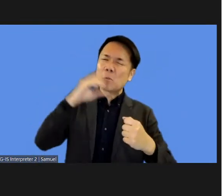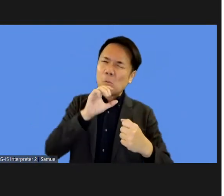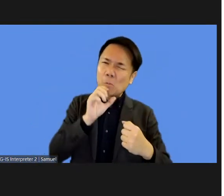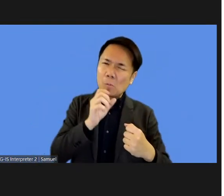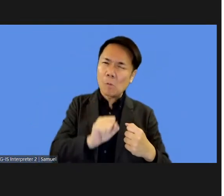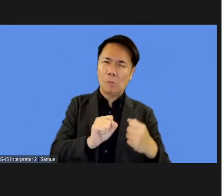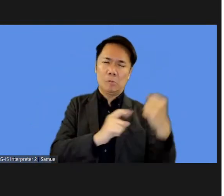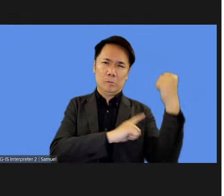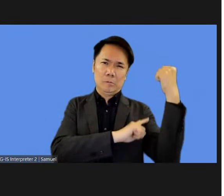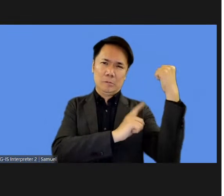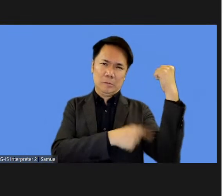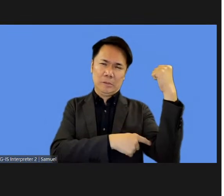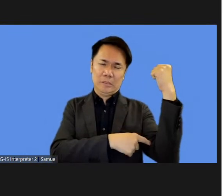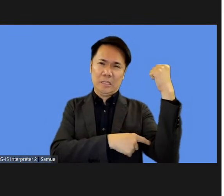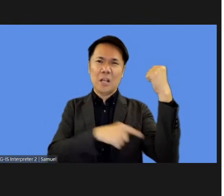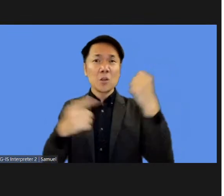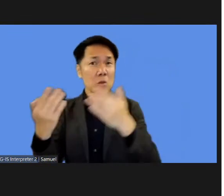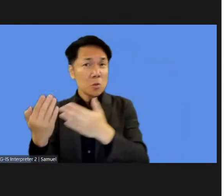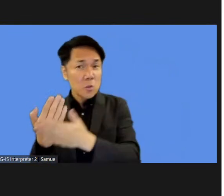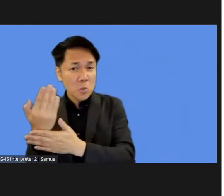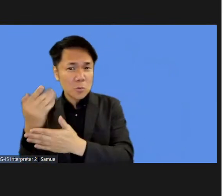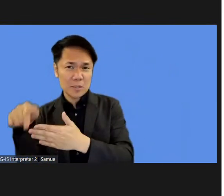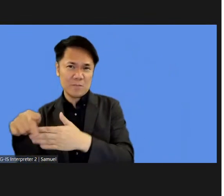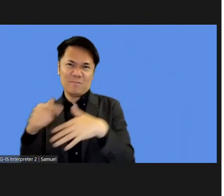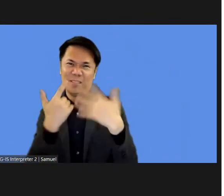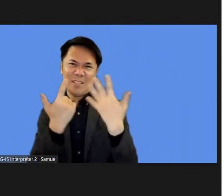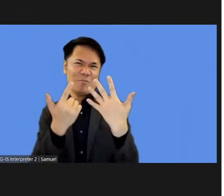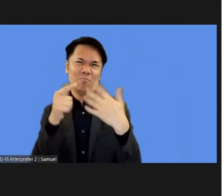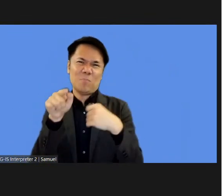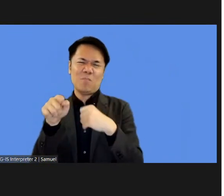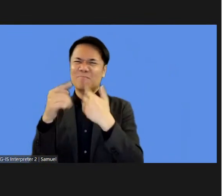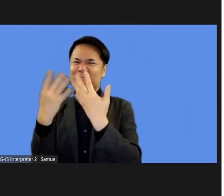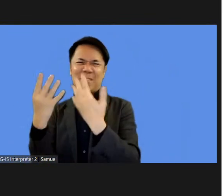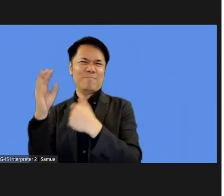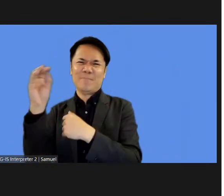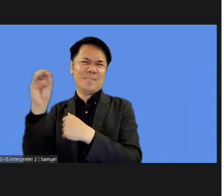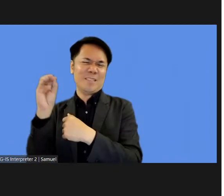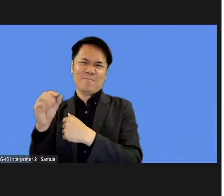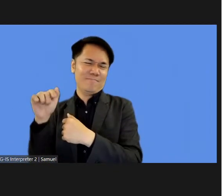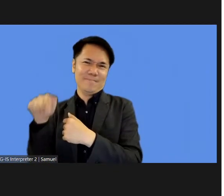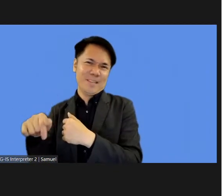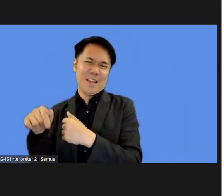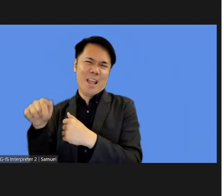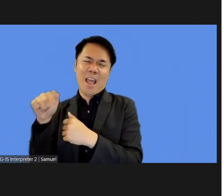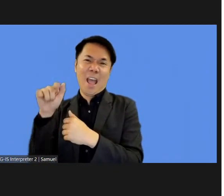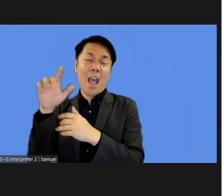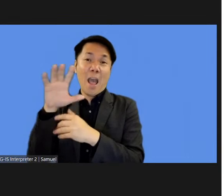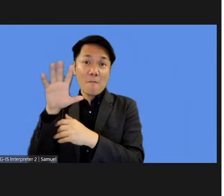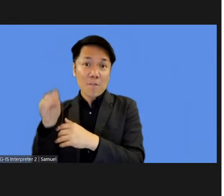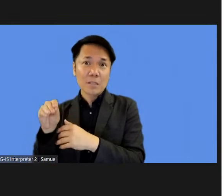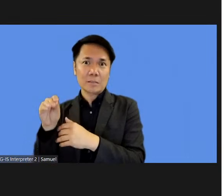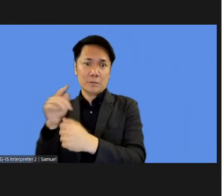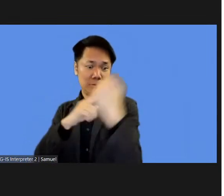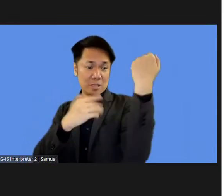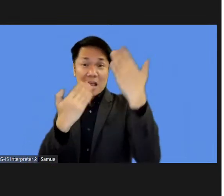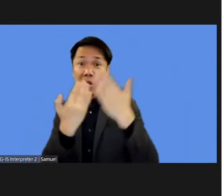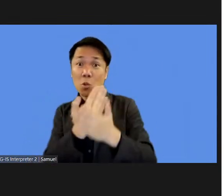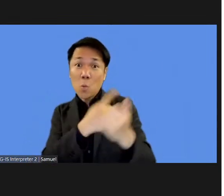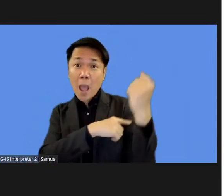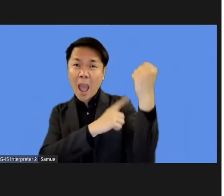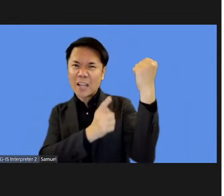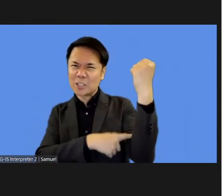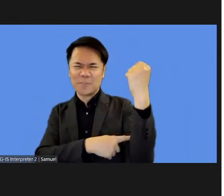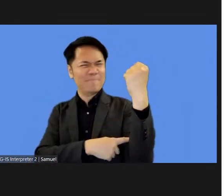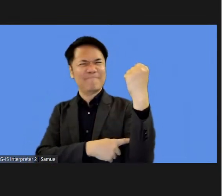about 7.7%, so still very low about the other. On energy efficiency, again, Africa and Asia are performing very